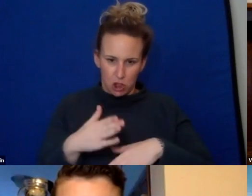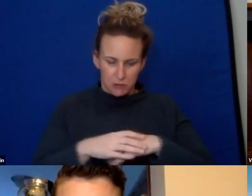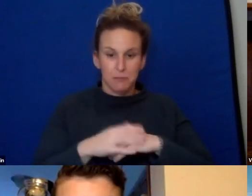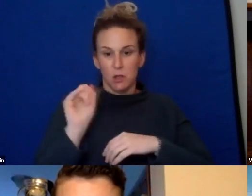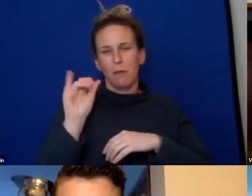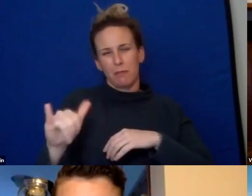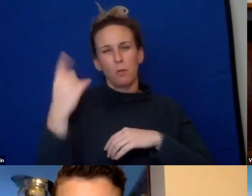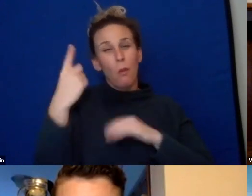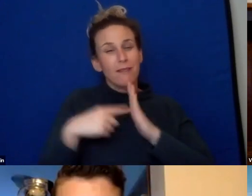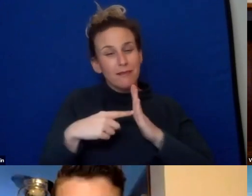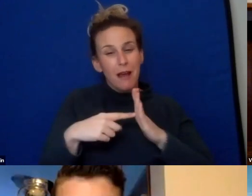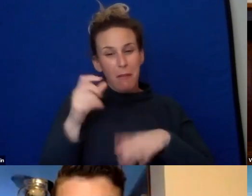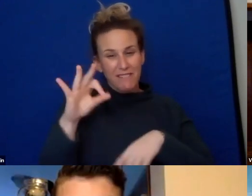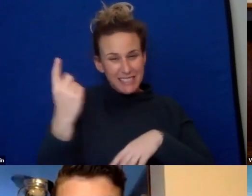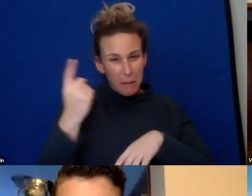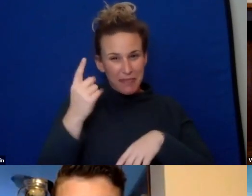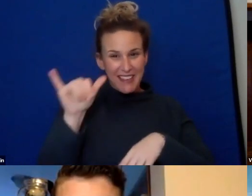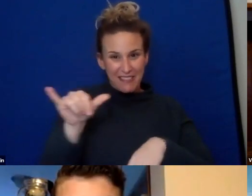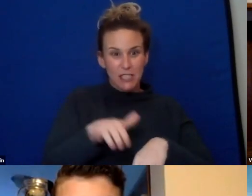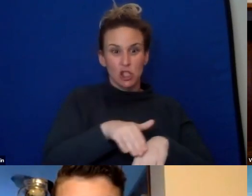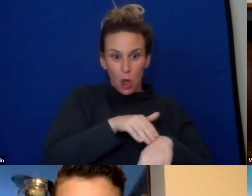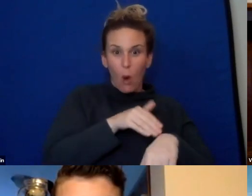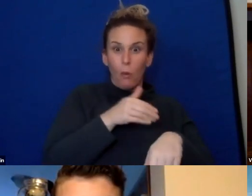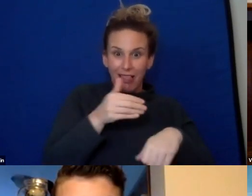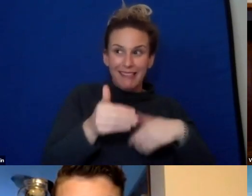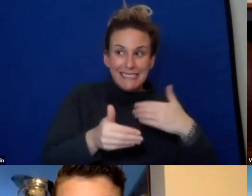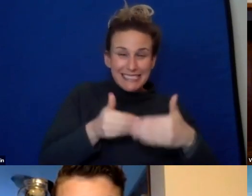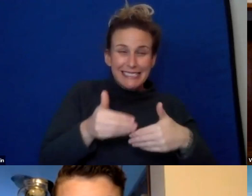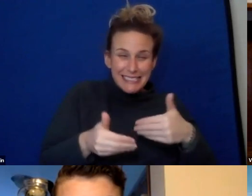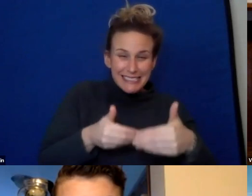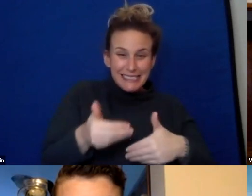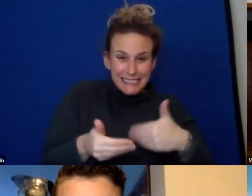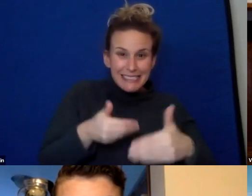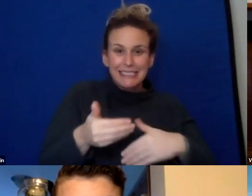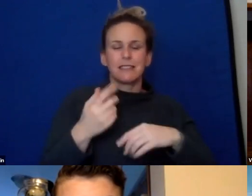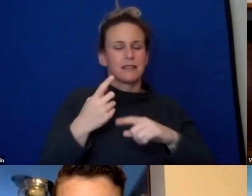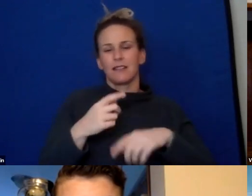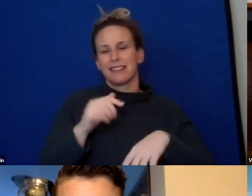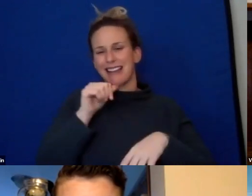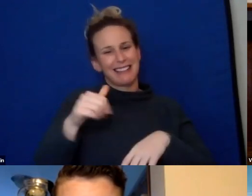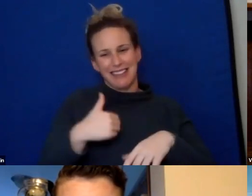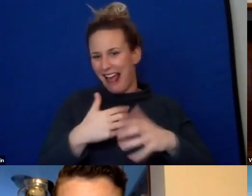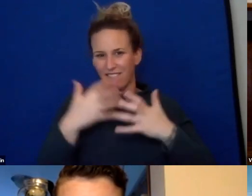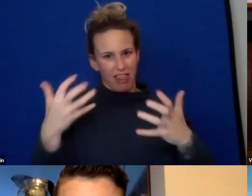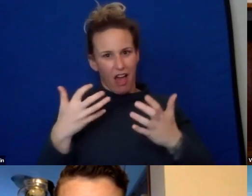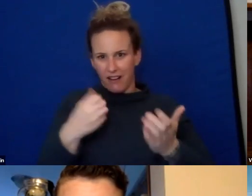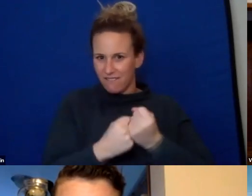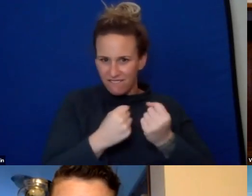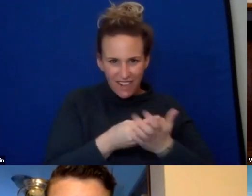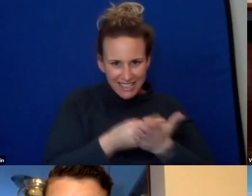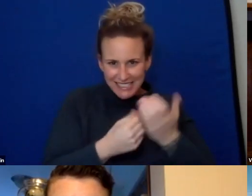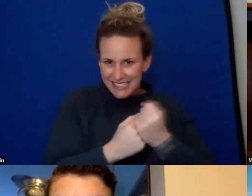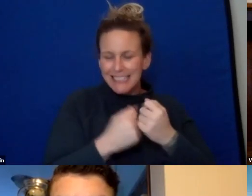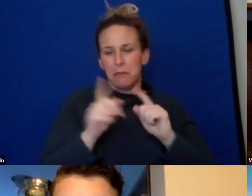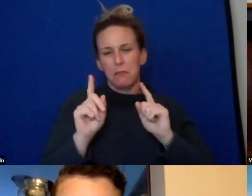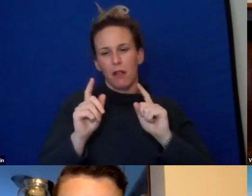one example of something that's slowly moving forward in a really small way um because it doesn't have a ton of funding um but i think